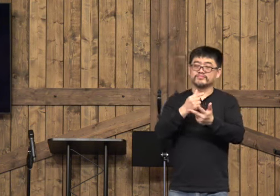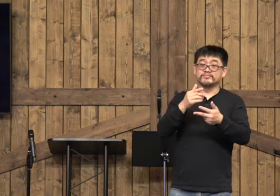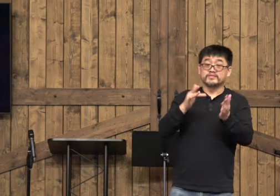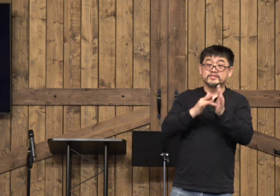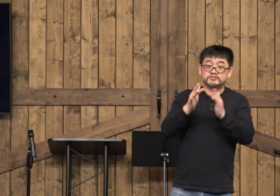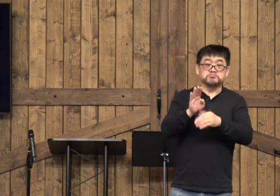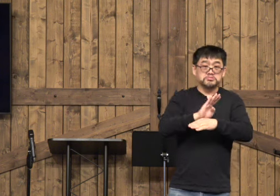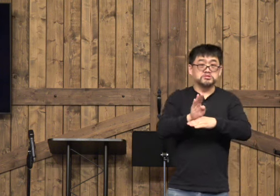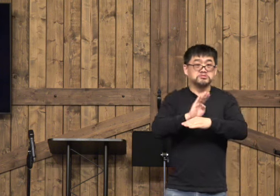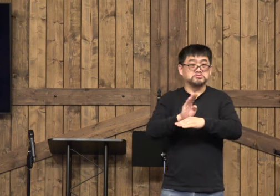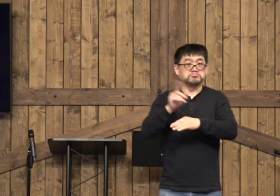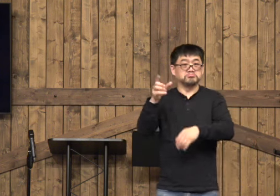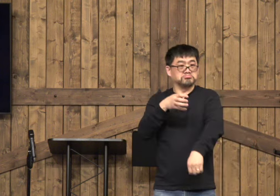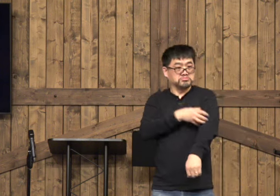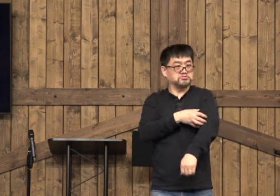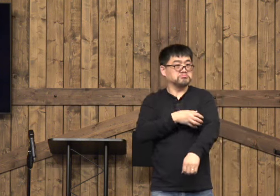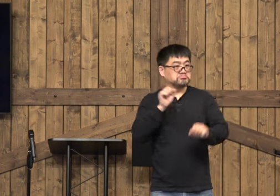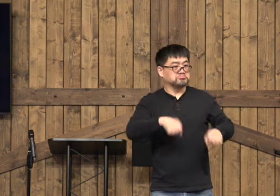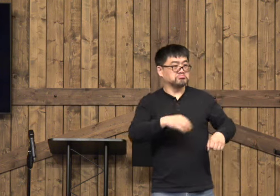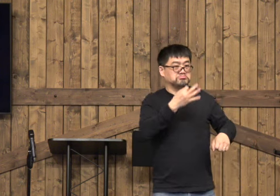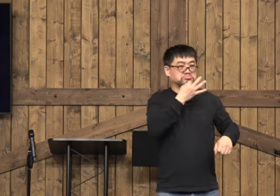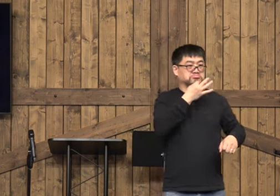and He also has the authority to spread the gospel